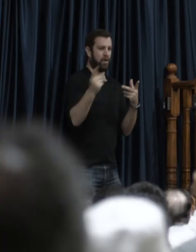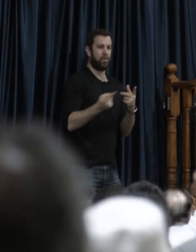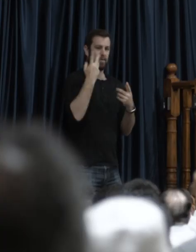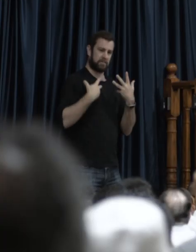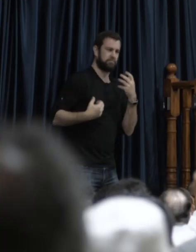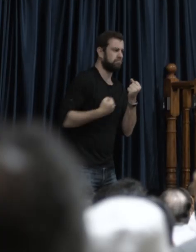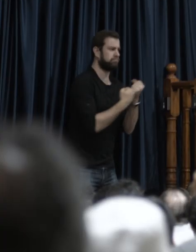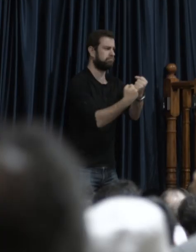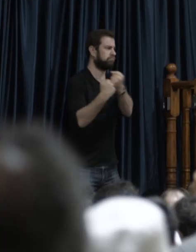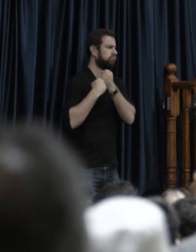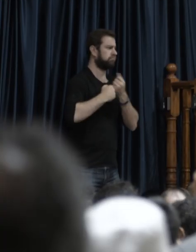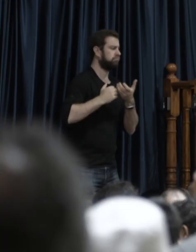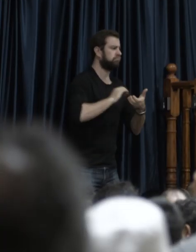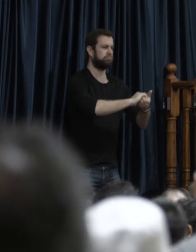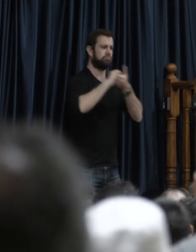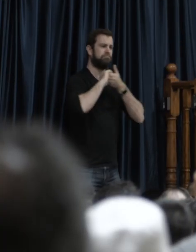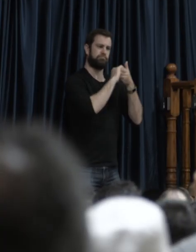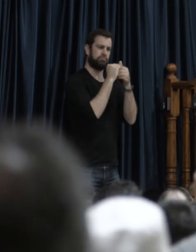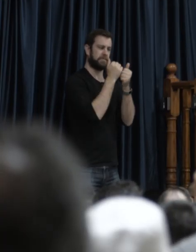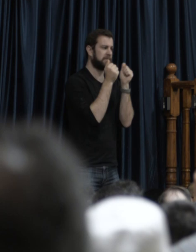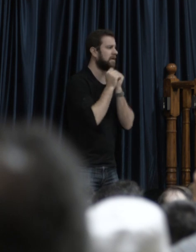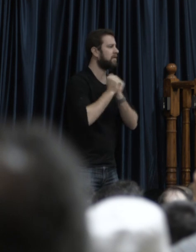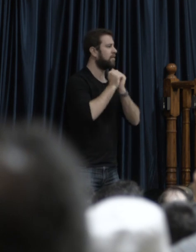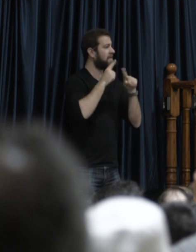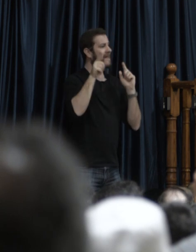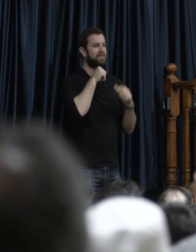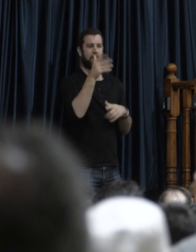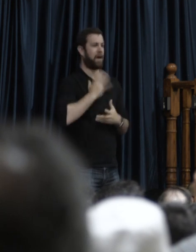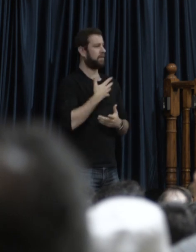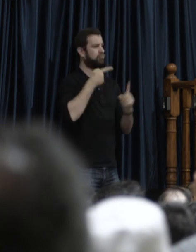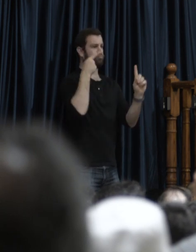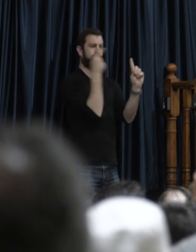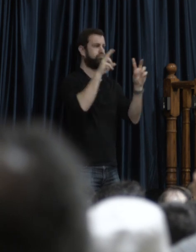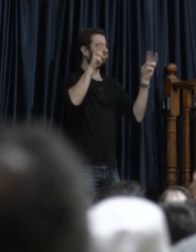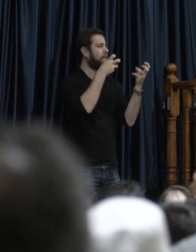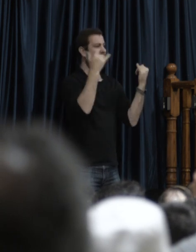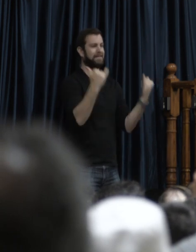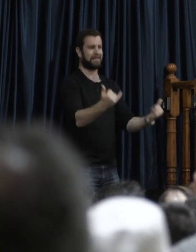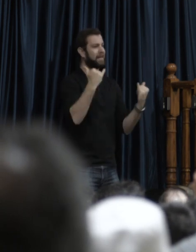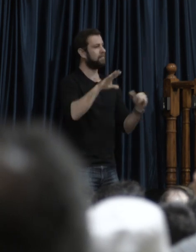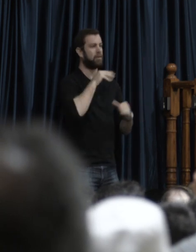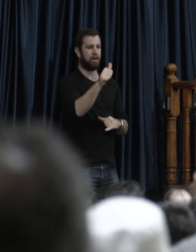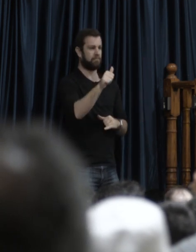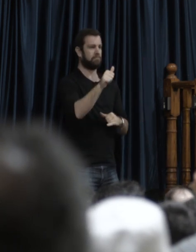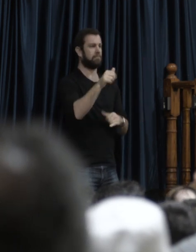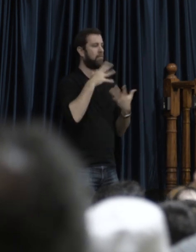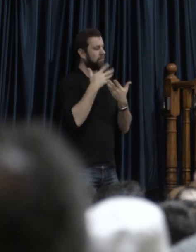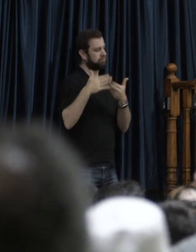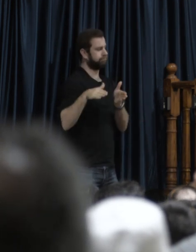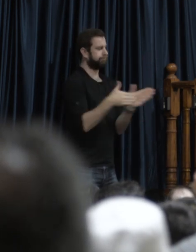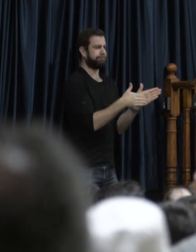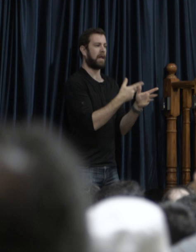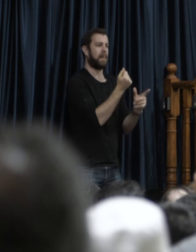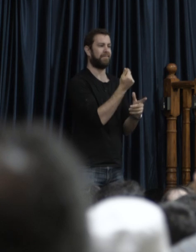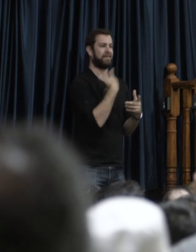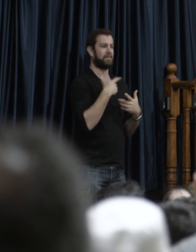one and all. But that's not the focus of my talk today. I want to change strides momentarily as we